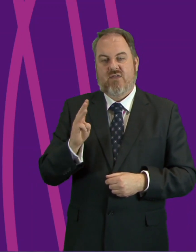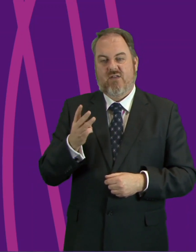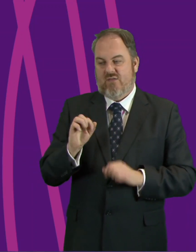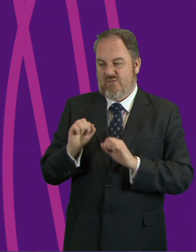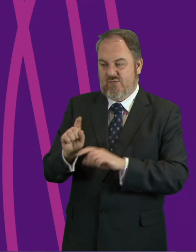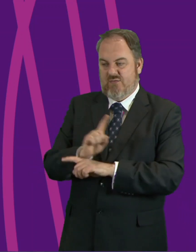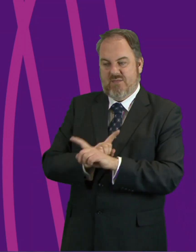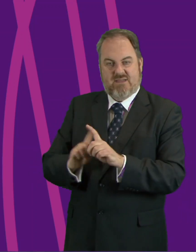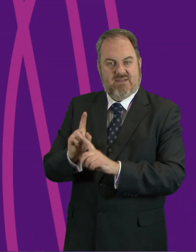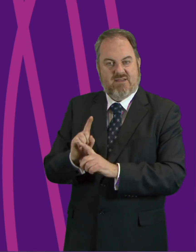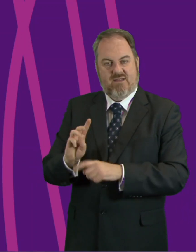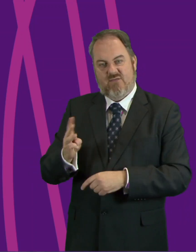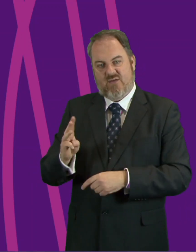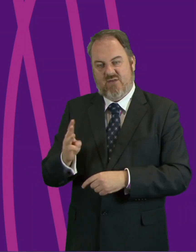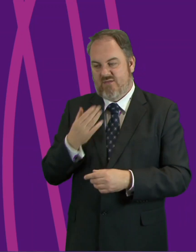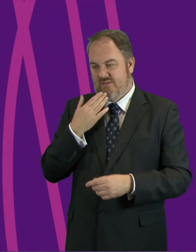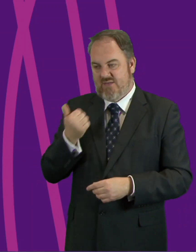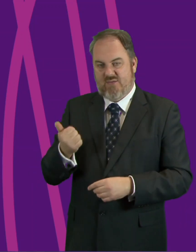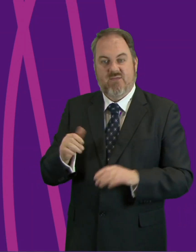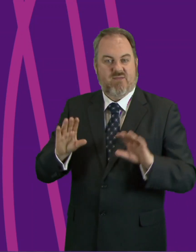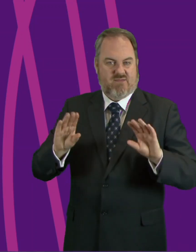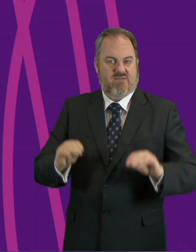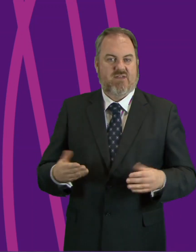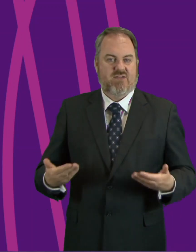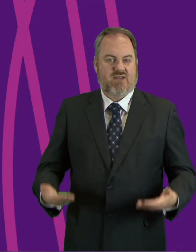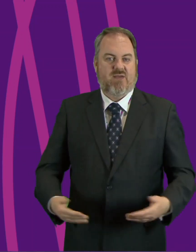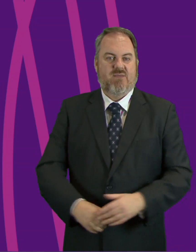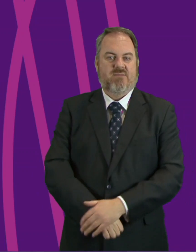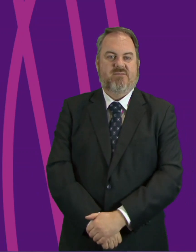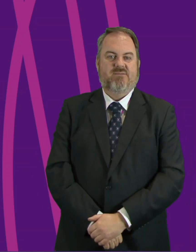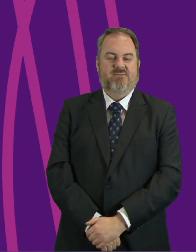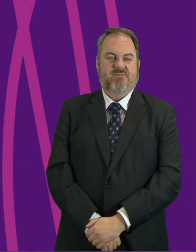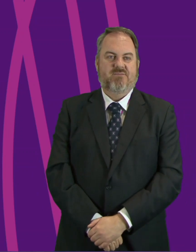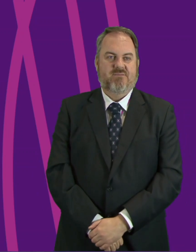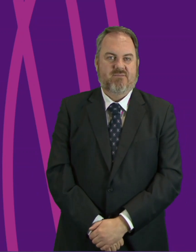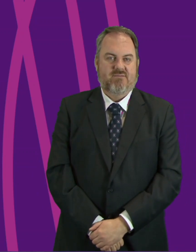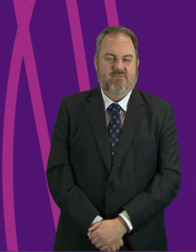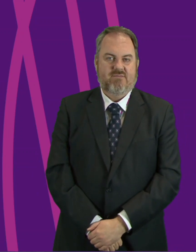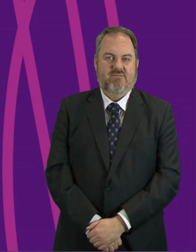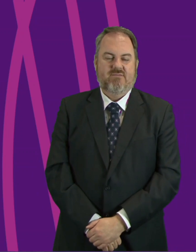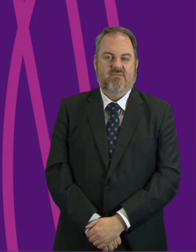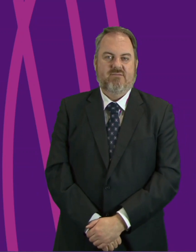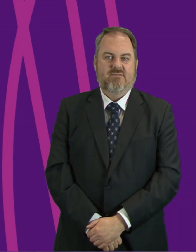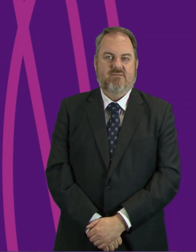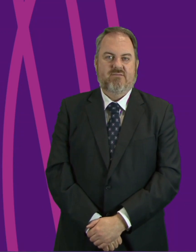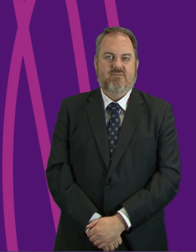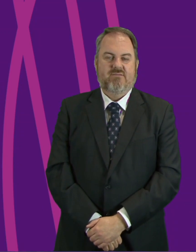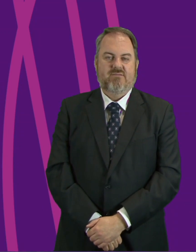have an hour. 3 o'clock in Parliament will resume. And I temporarily suspend this meeting.